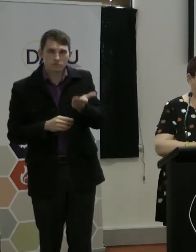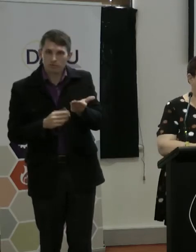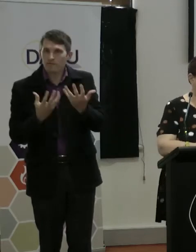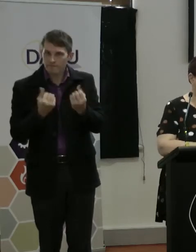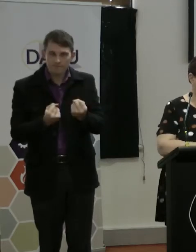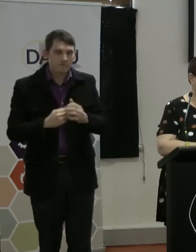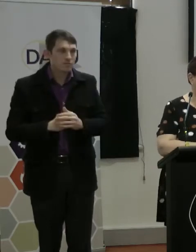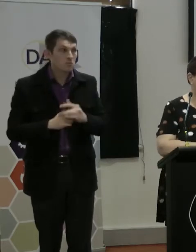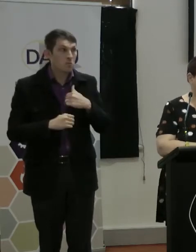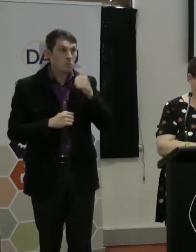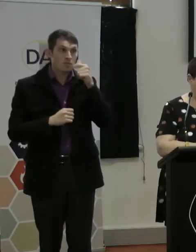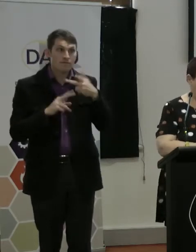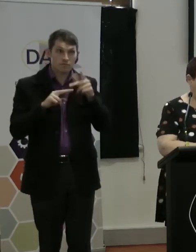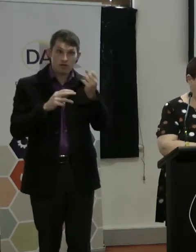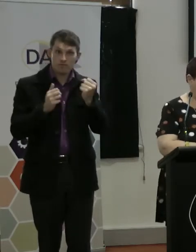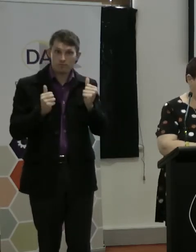had a number of staff